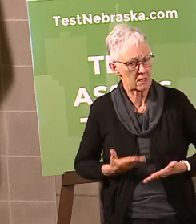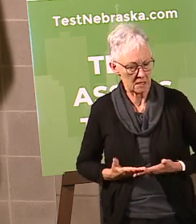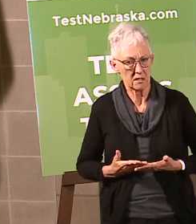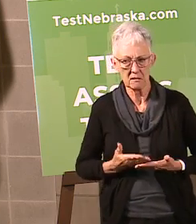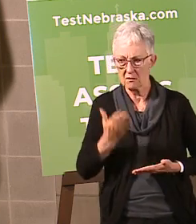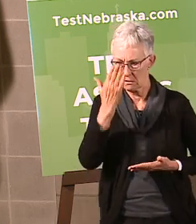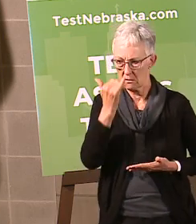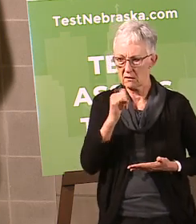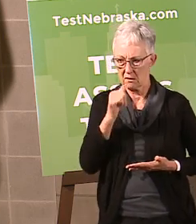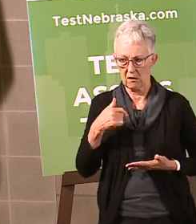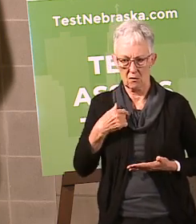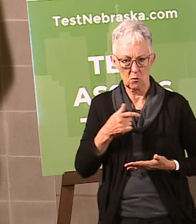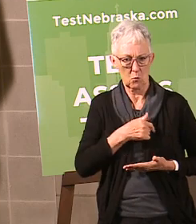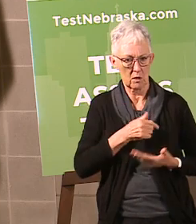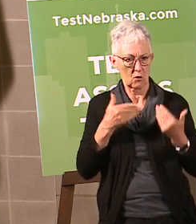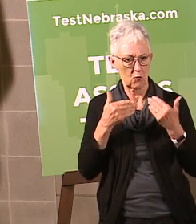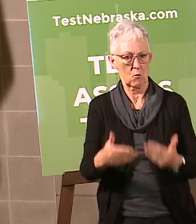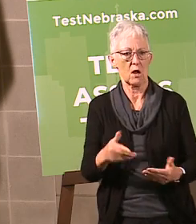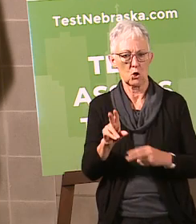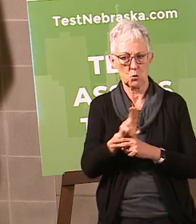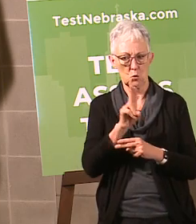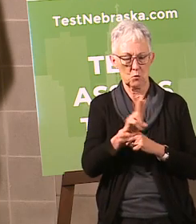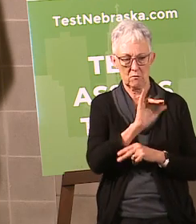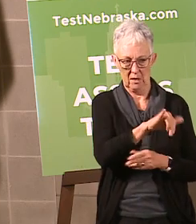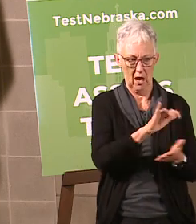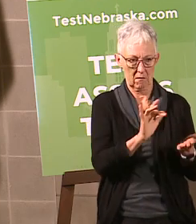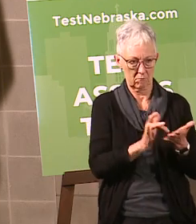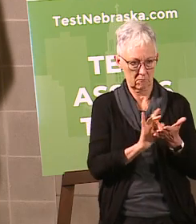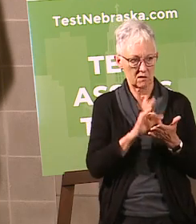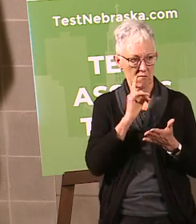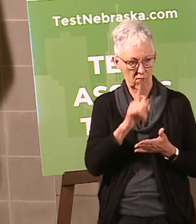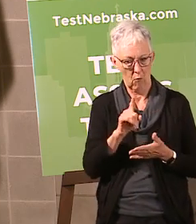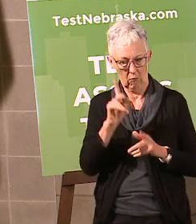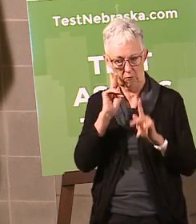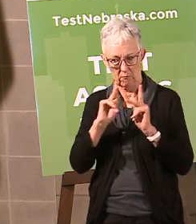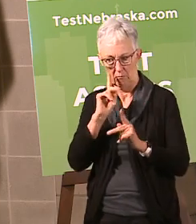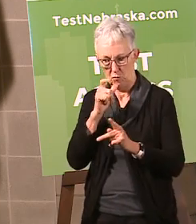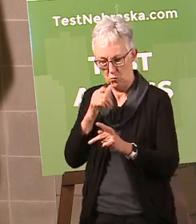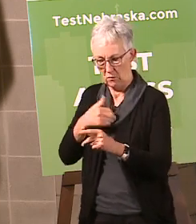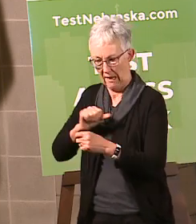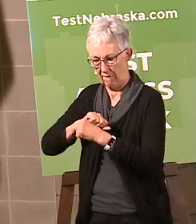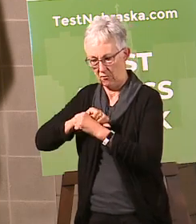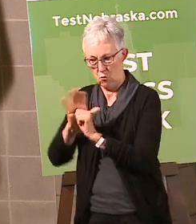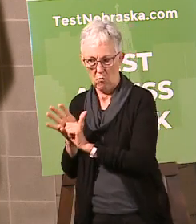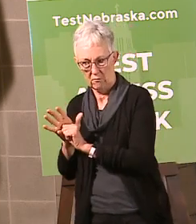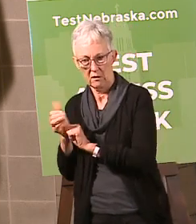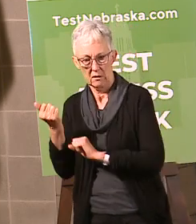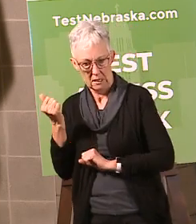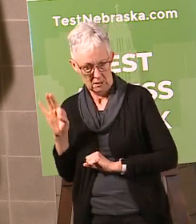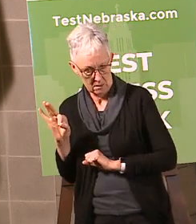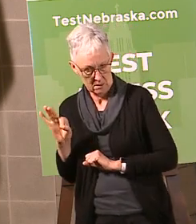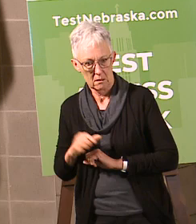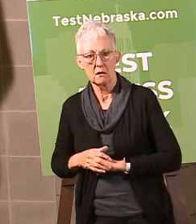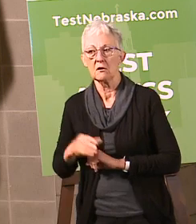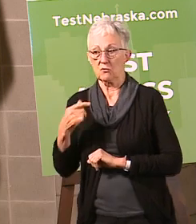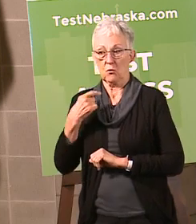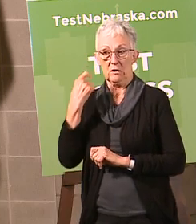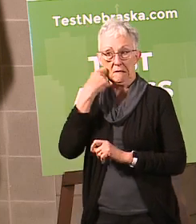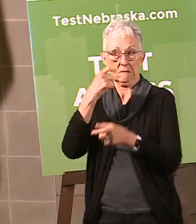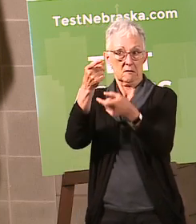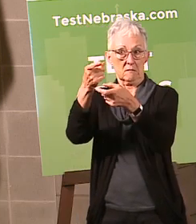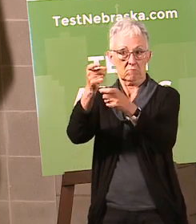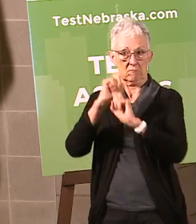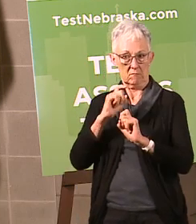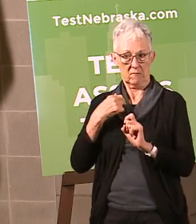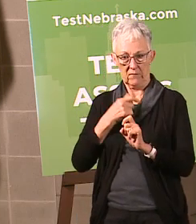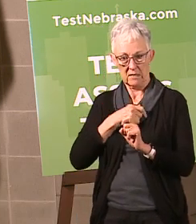remdesivir for these patients. So they just allocated us the supply yesterday. We're setting up the guidelines now